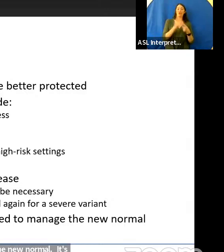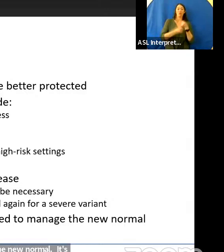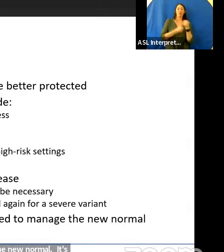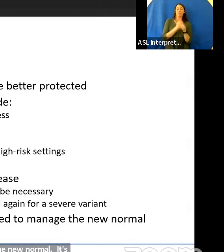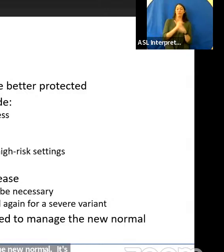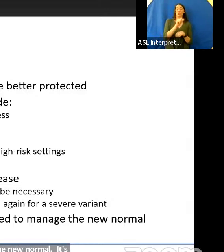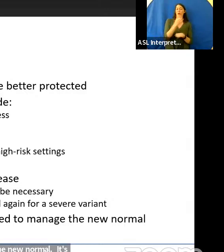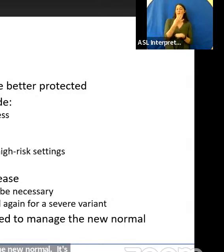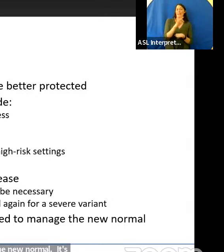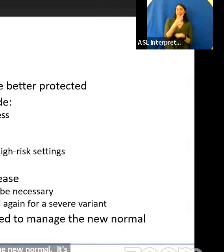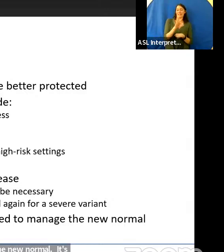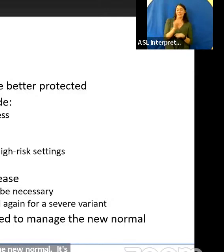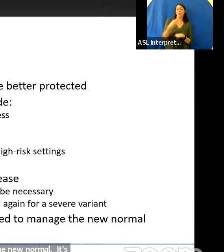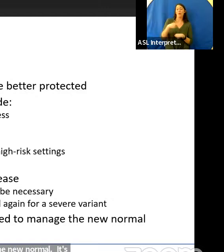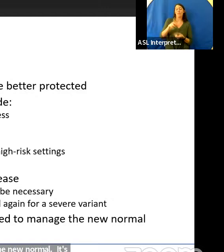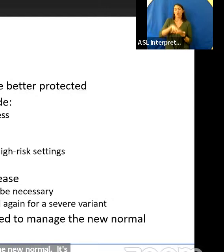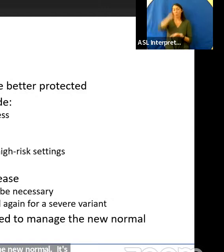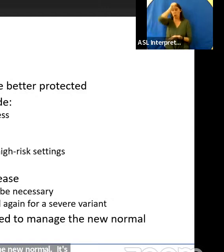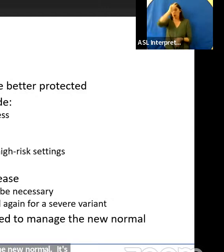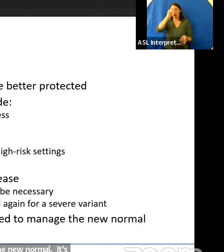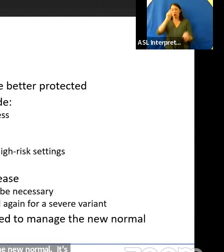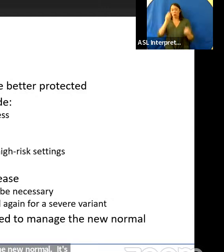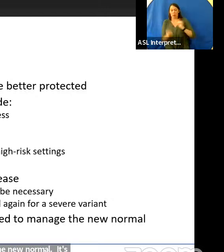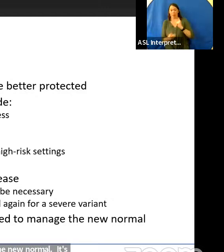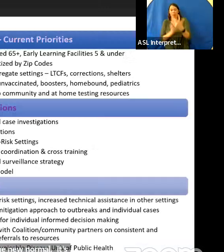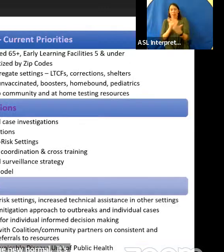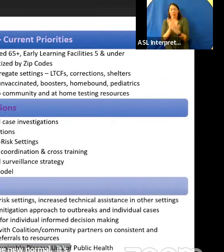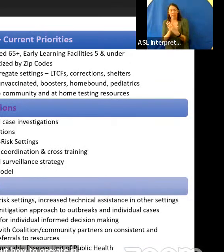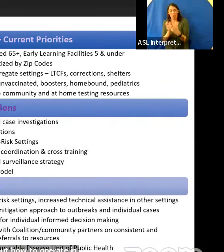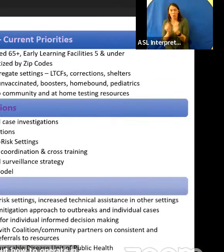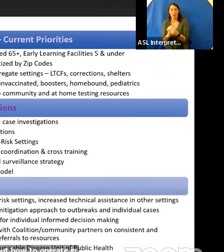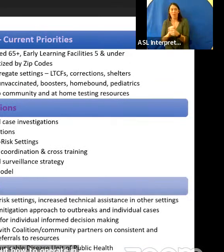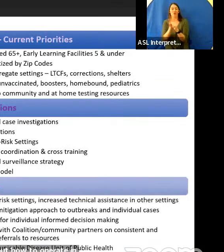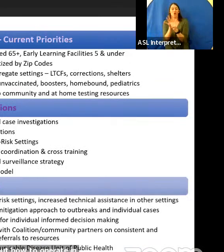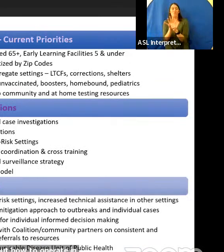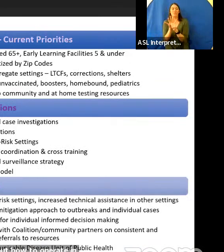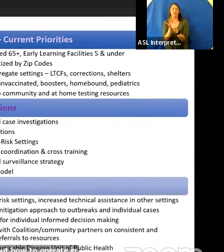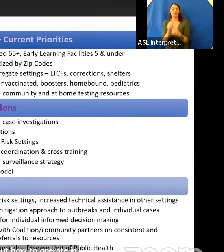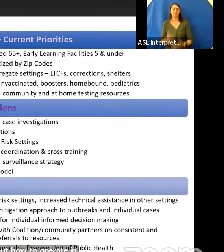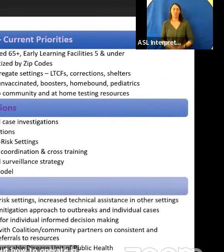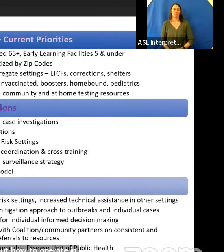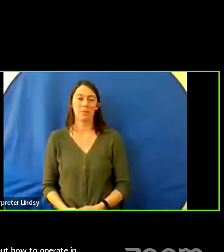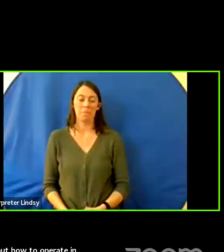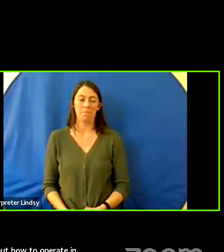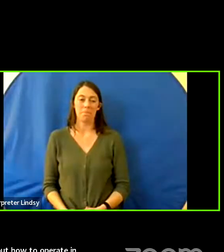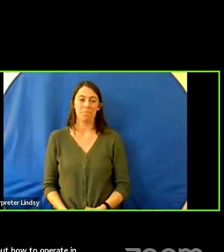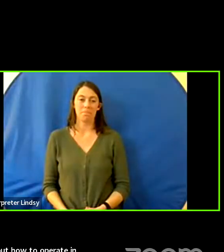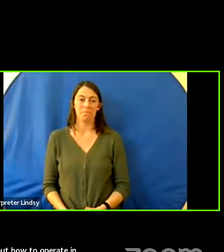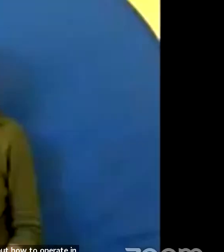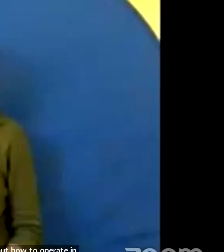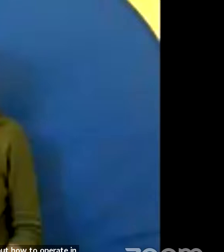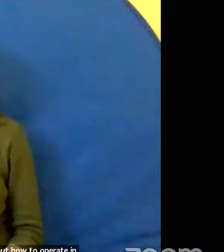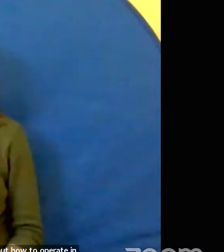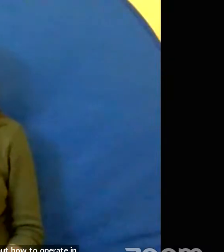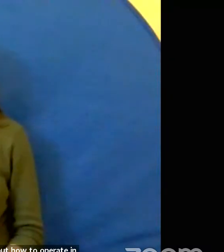COVID world. I think is that my last slide? Hope so. Yeah.